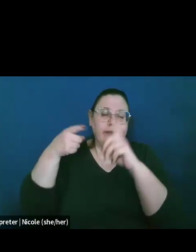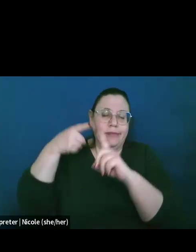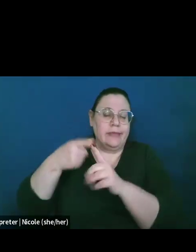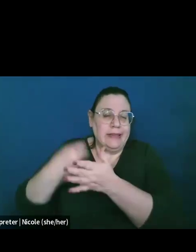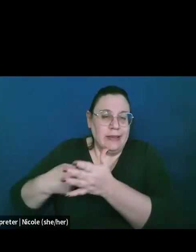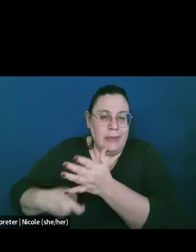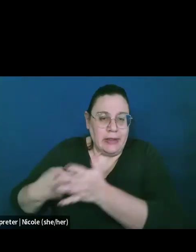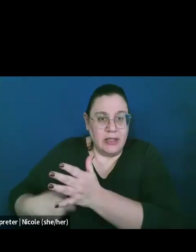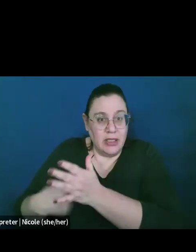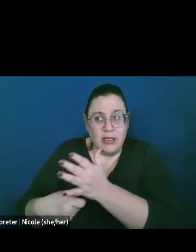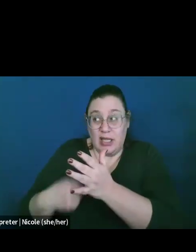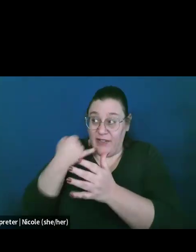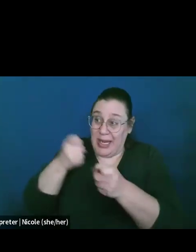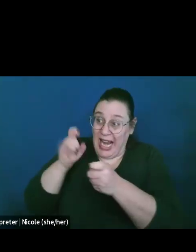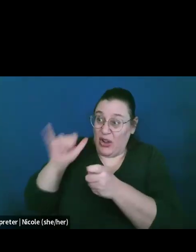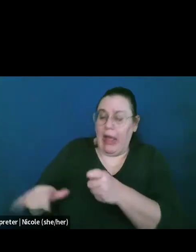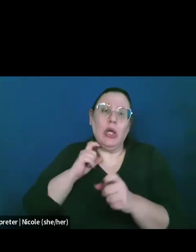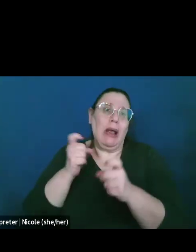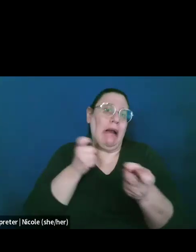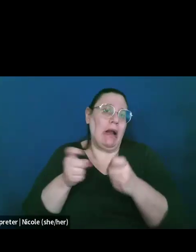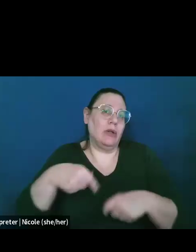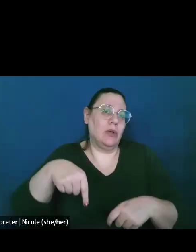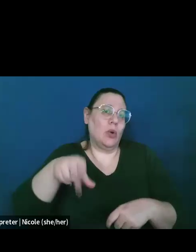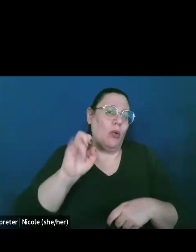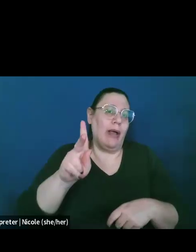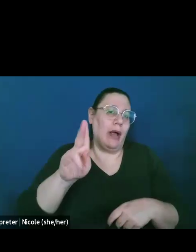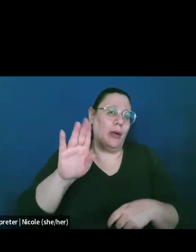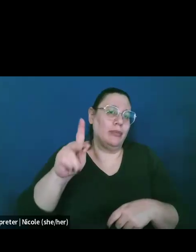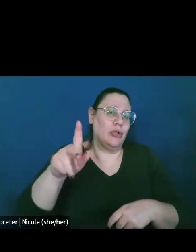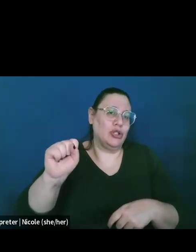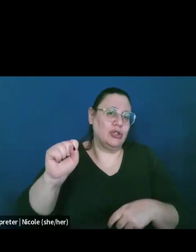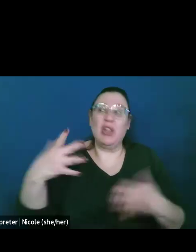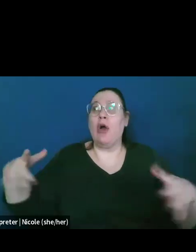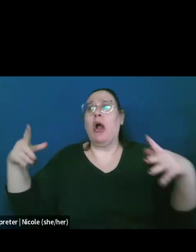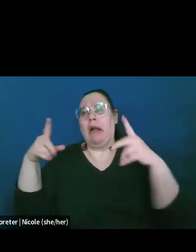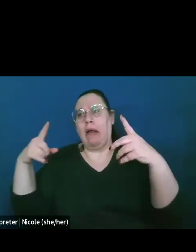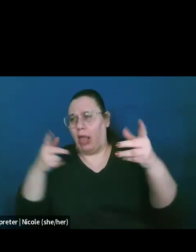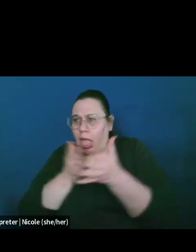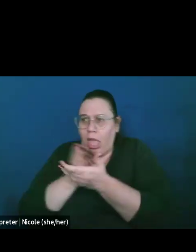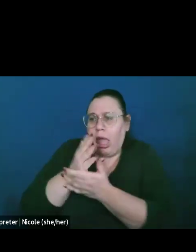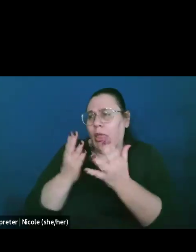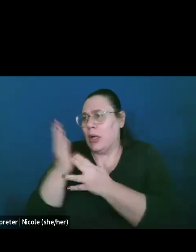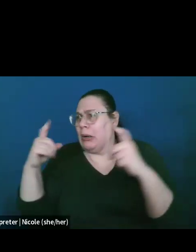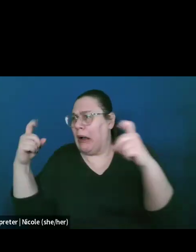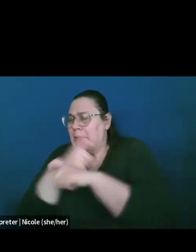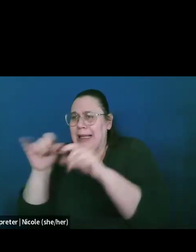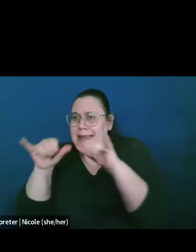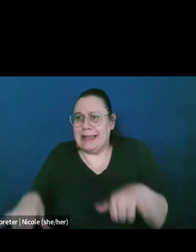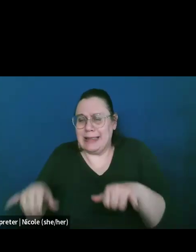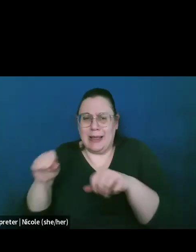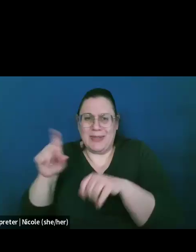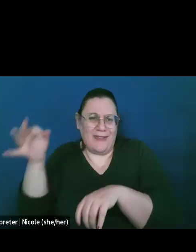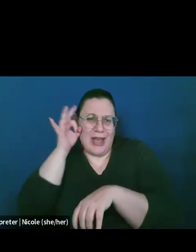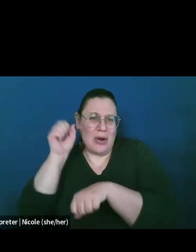expenses, you can handle QuickBooks. Like, you have navigated complicated systems before in your day-to-day as a federal employee. No shame in asking for